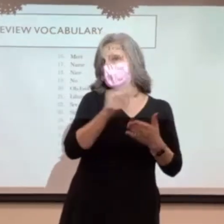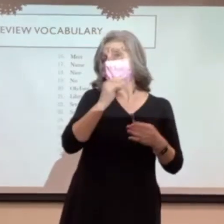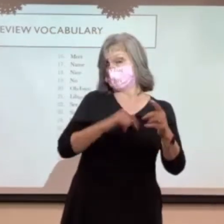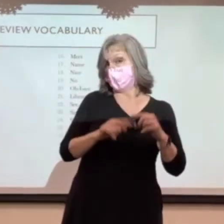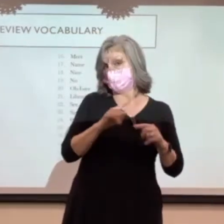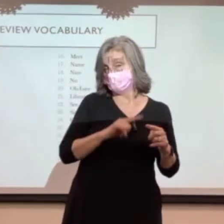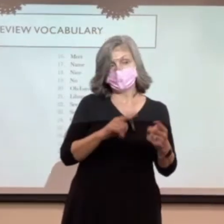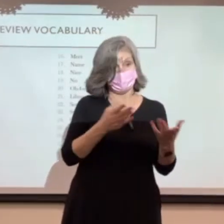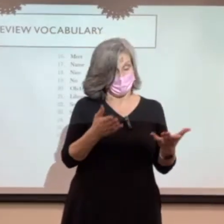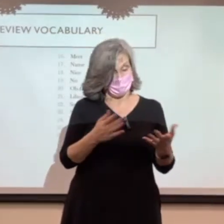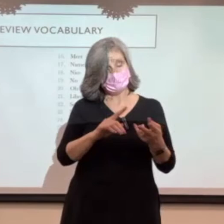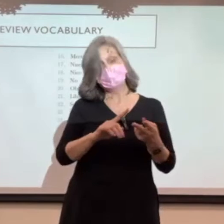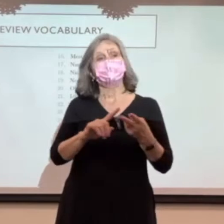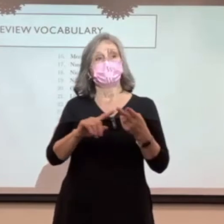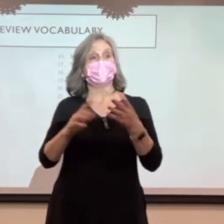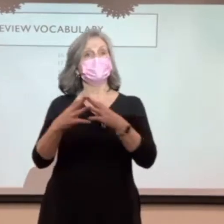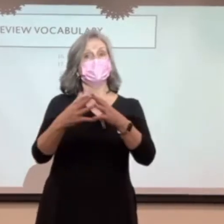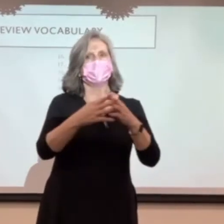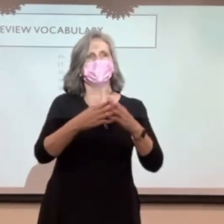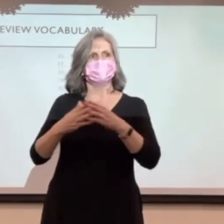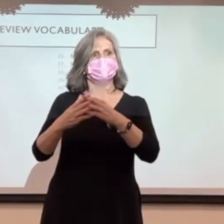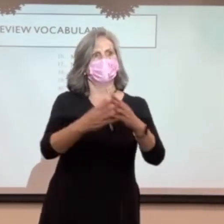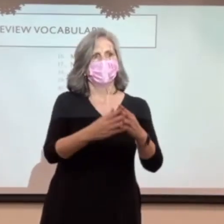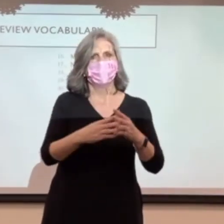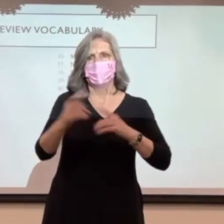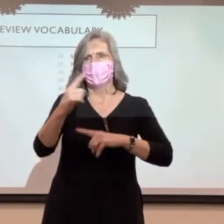learning sign, which you are. Now I was doing this.